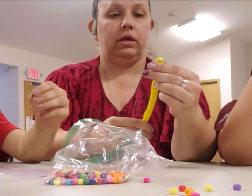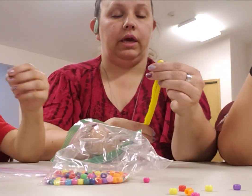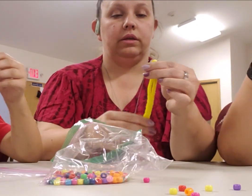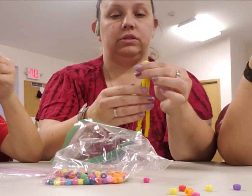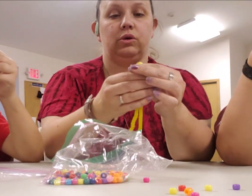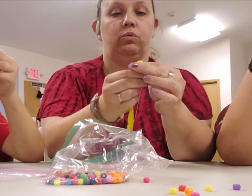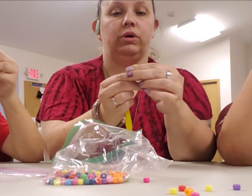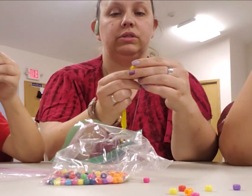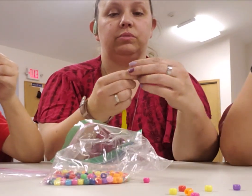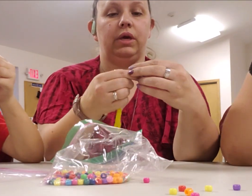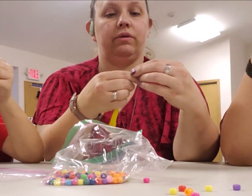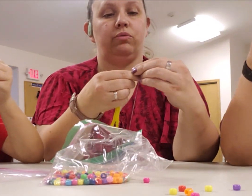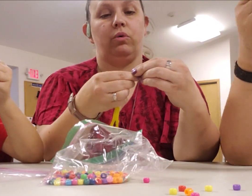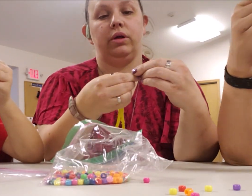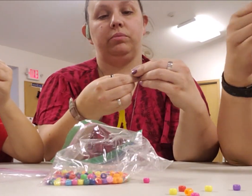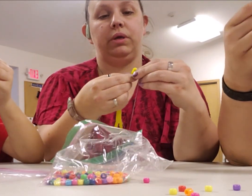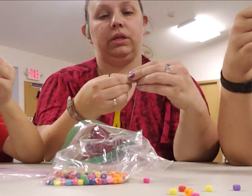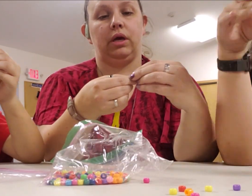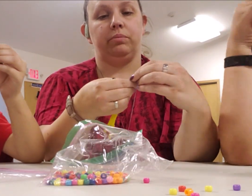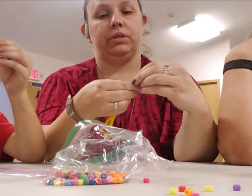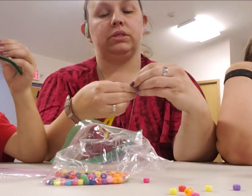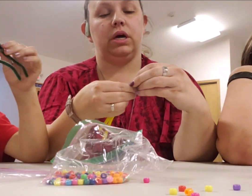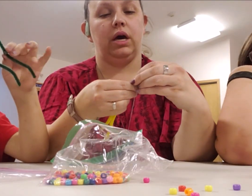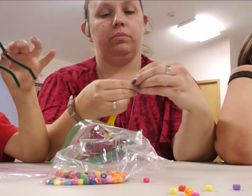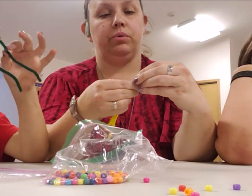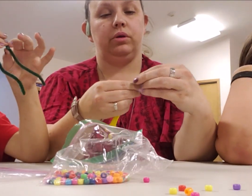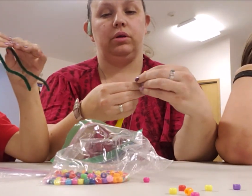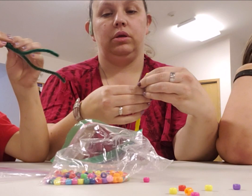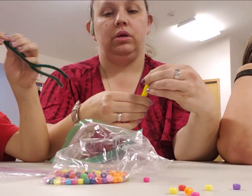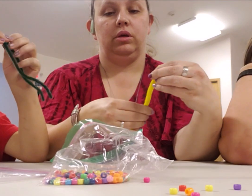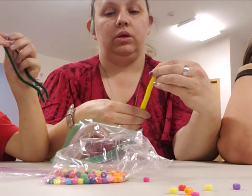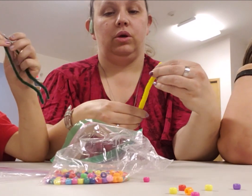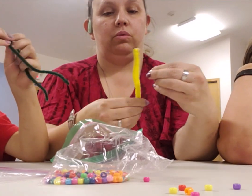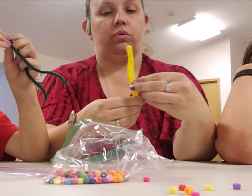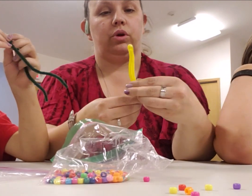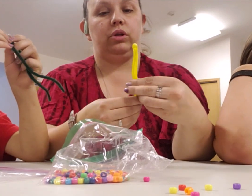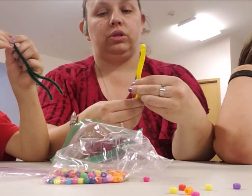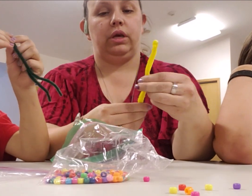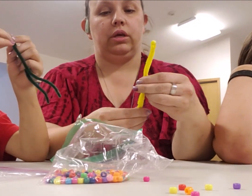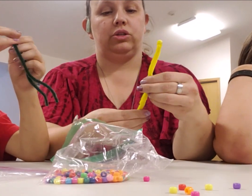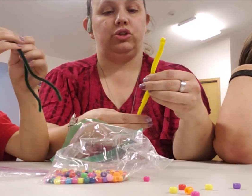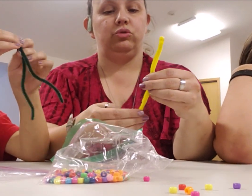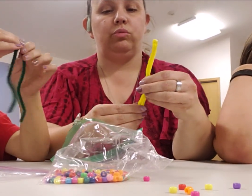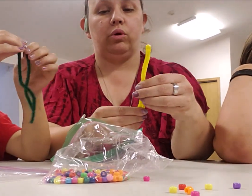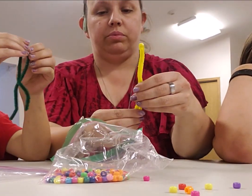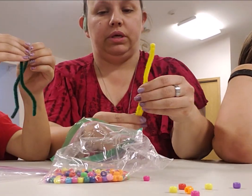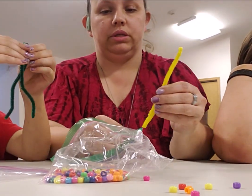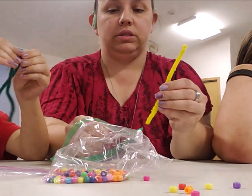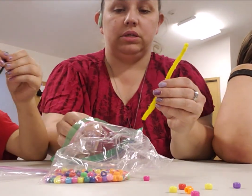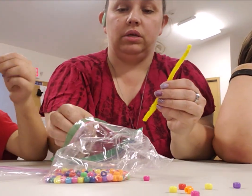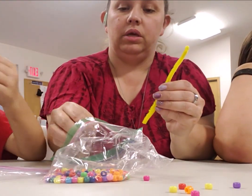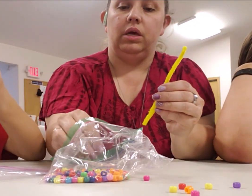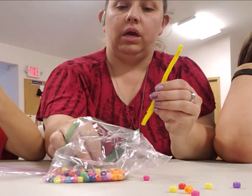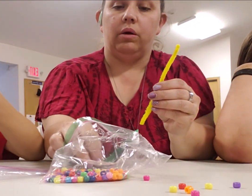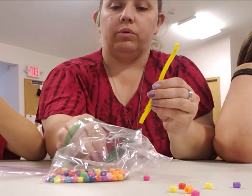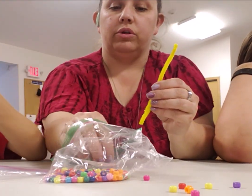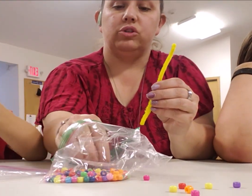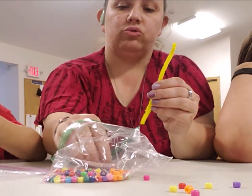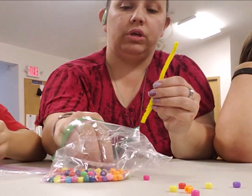Okay, so once we have one bead up at the top, we're going to take two more beads and we're going to string